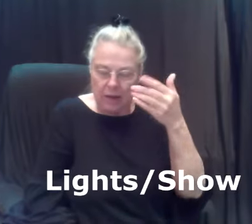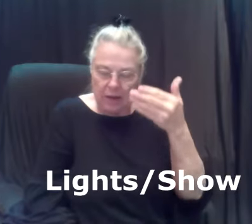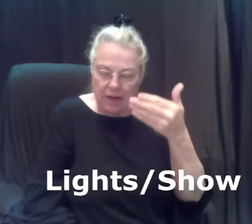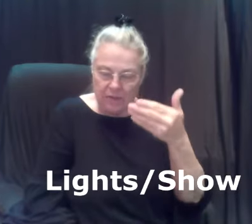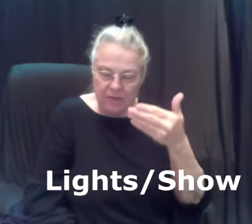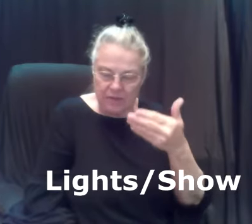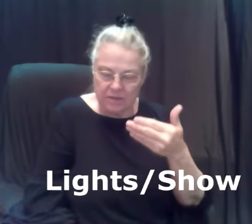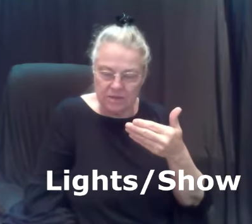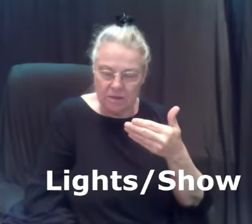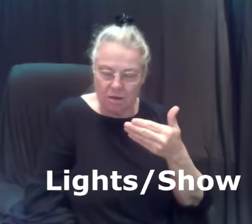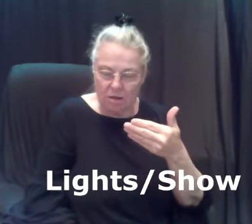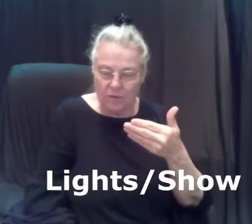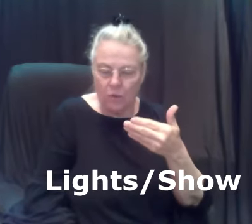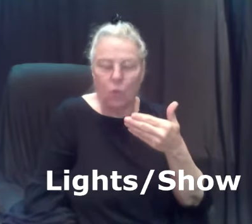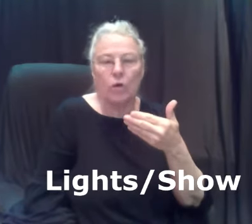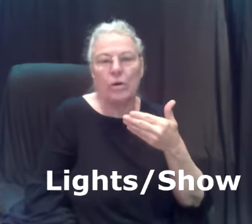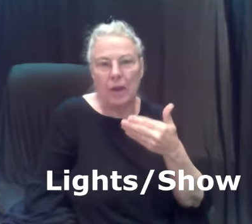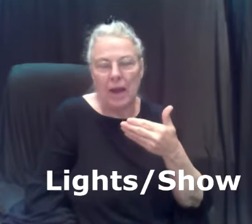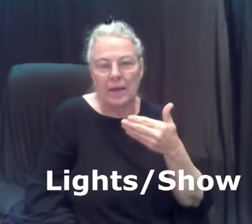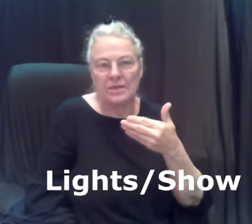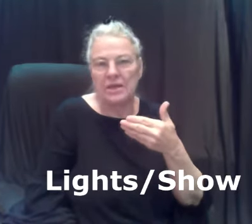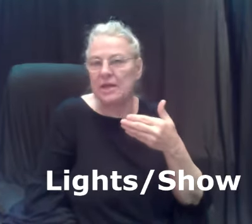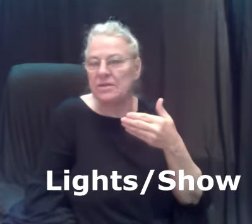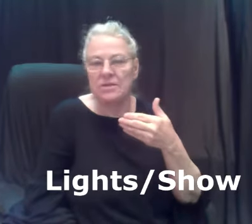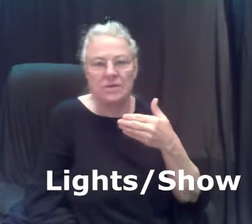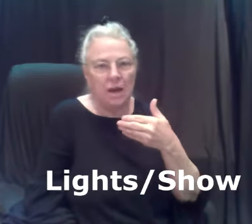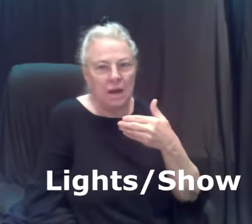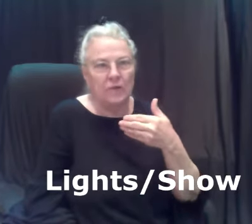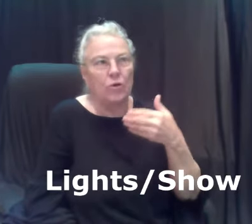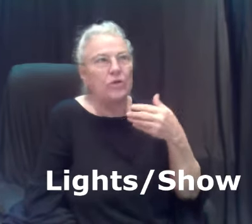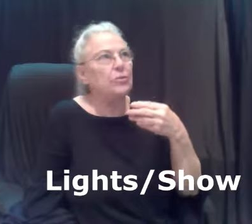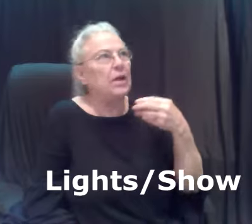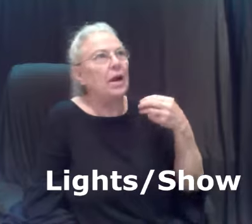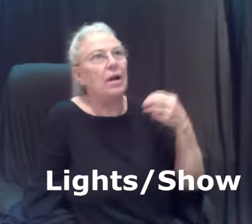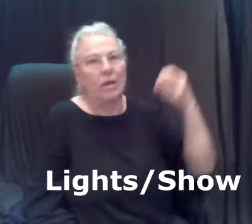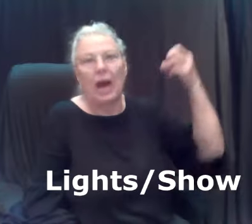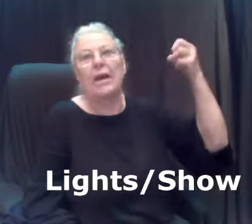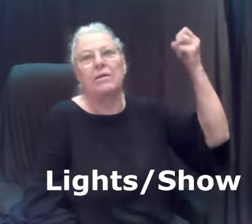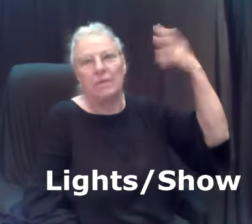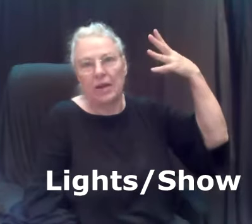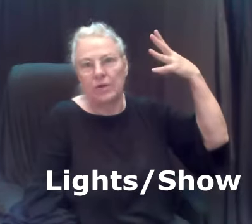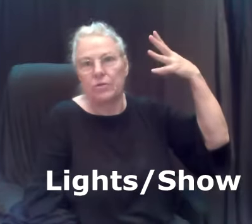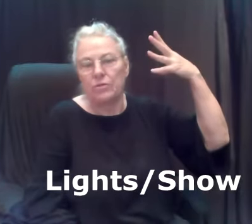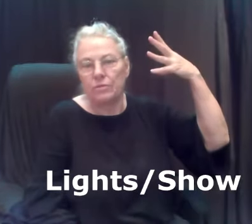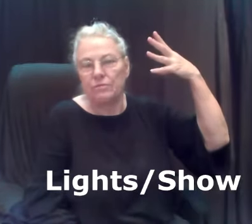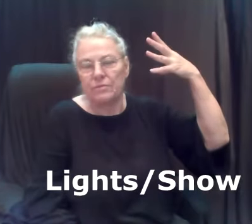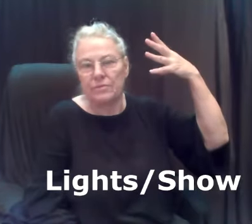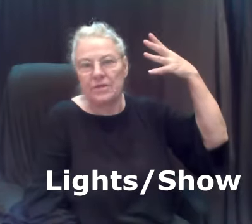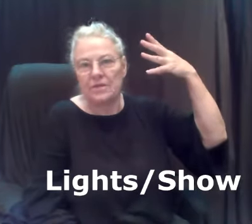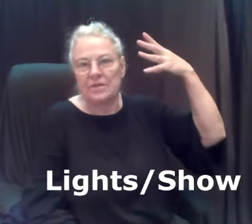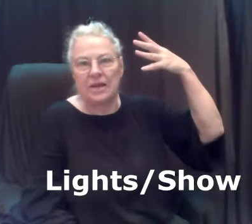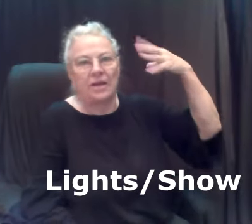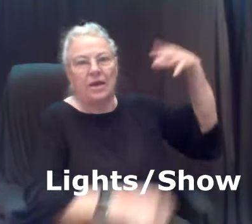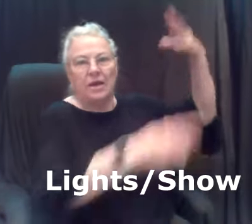In this song, the word lights is not going to be a light like you see